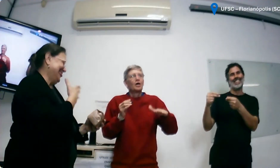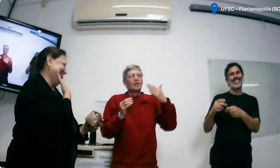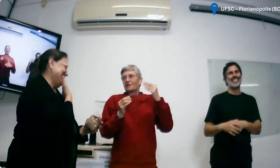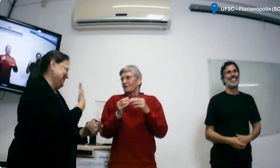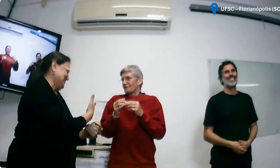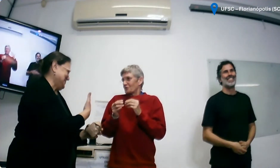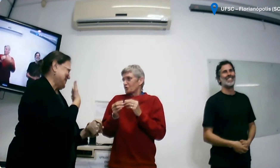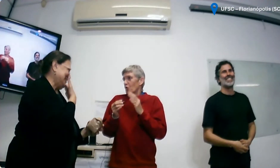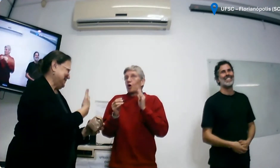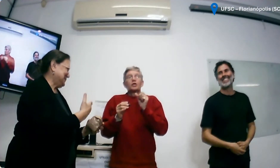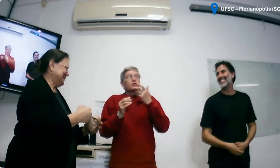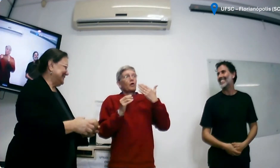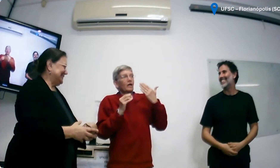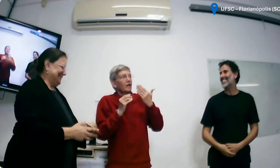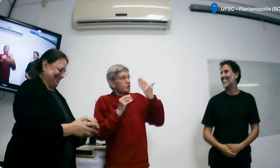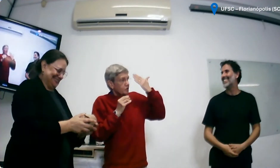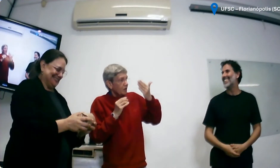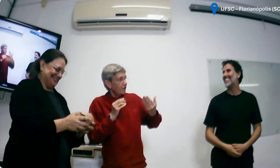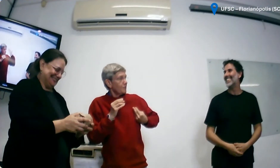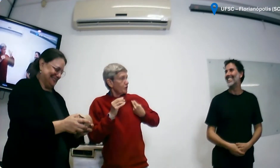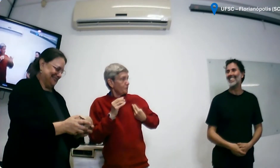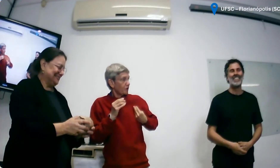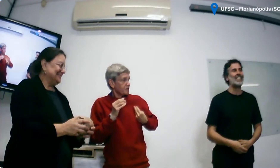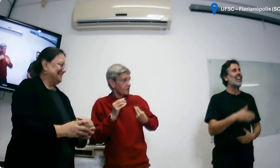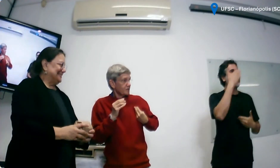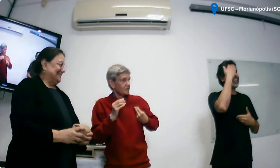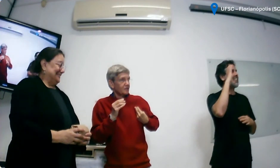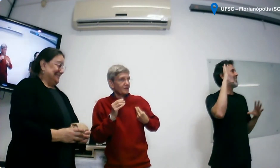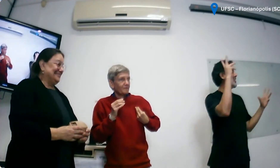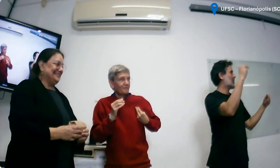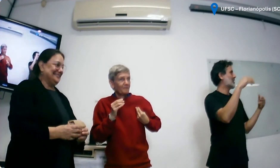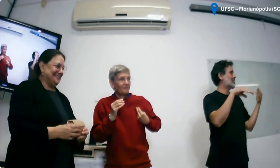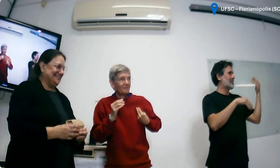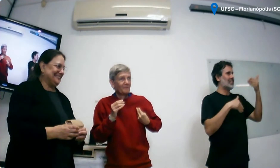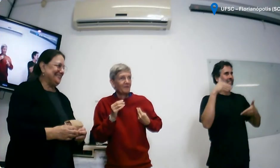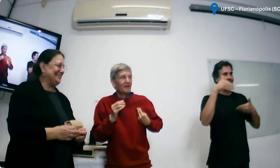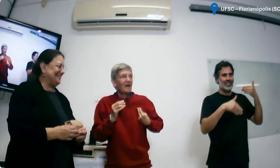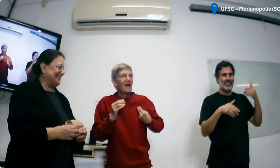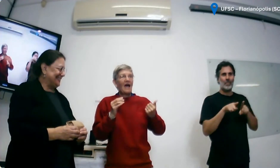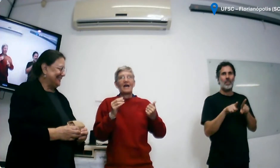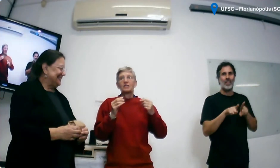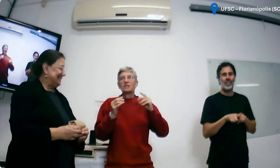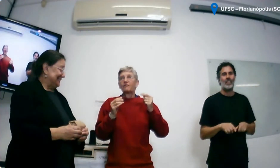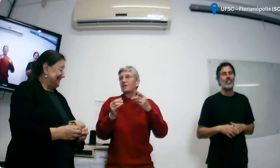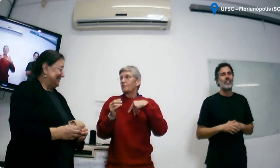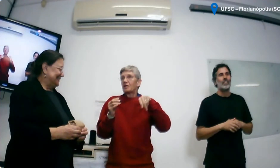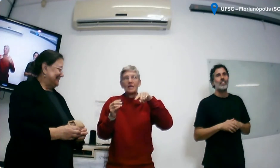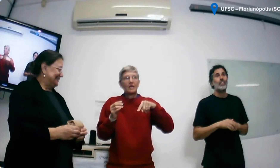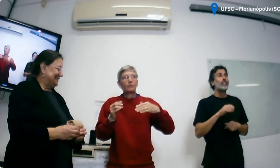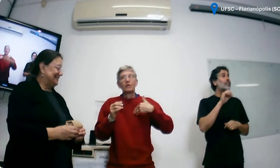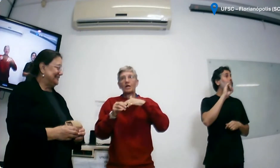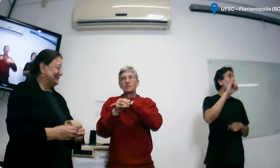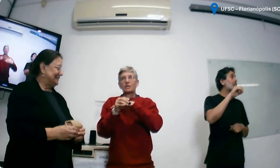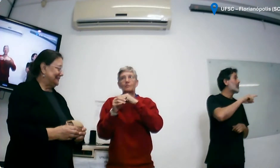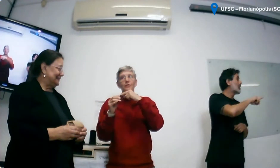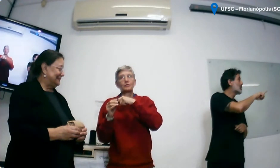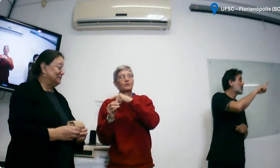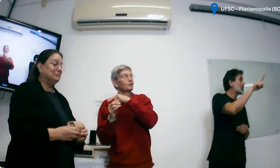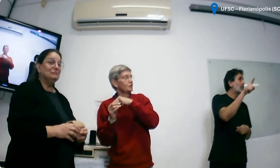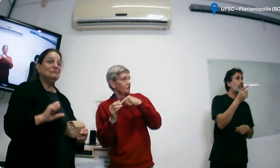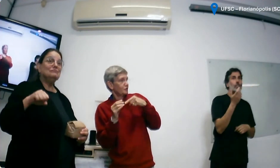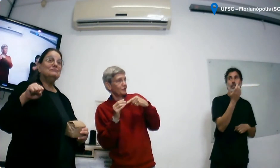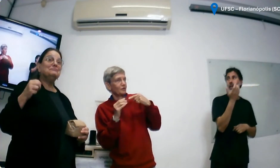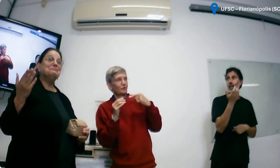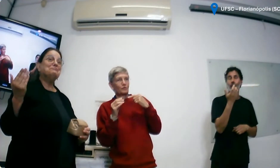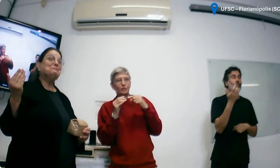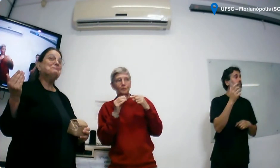So I'd like to thank everybody present. And if anybody here would like to come and